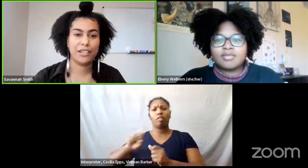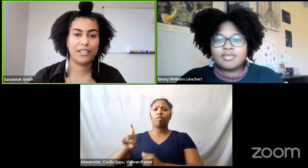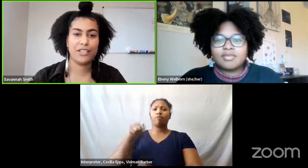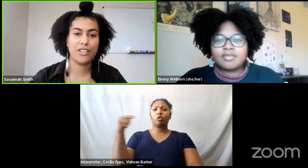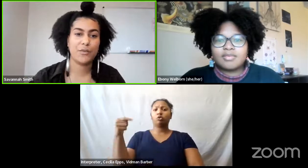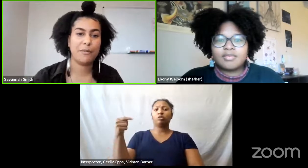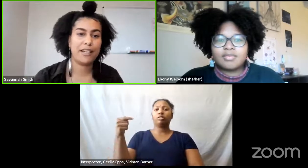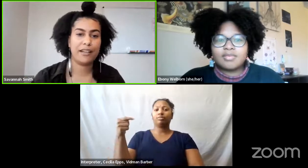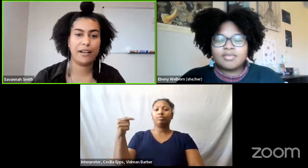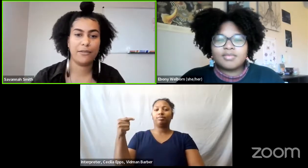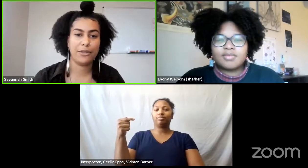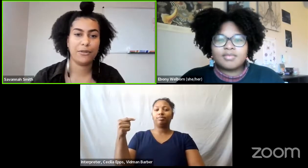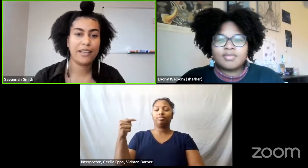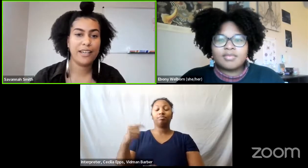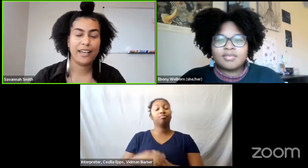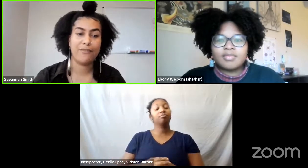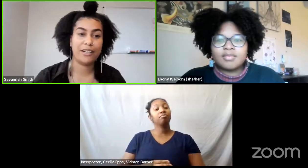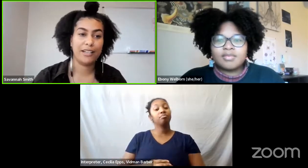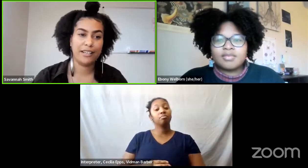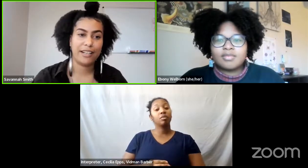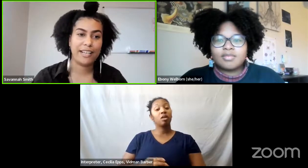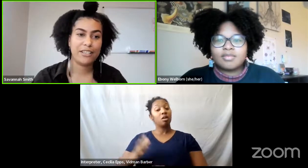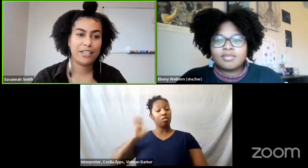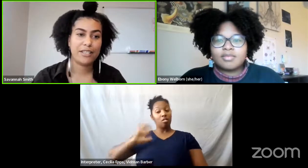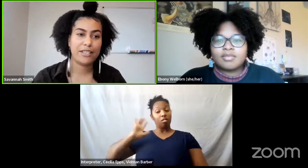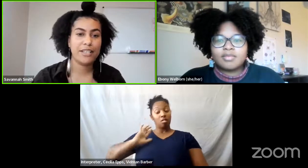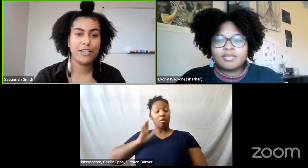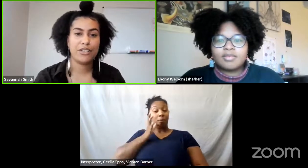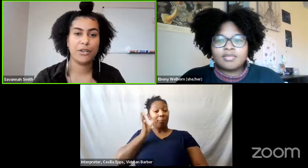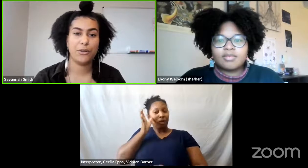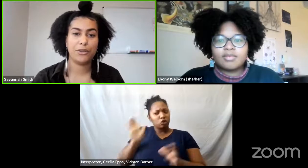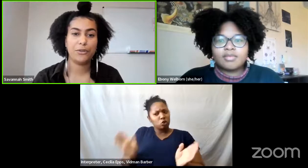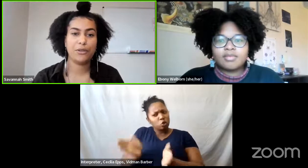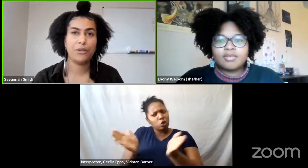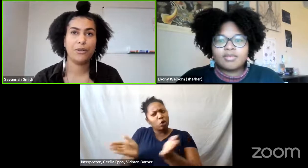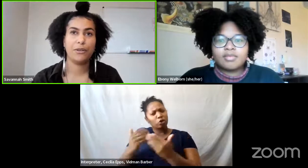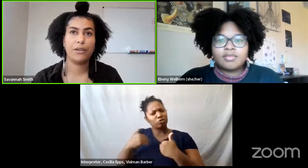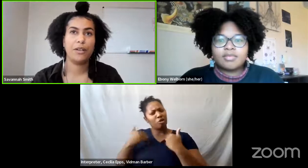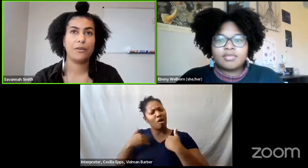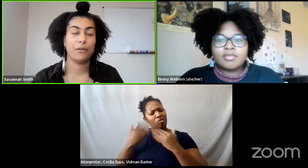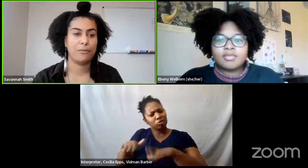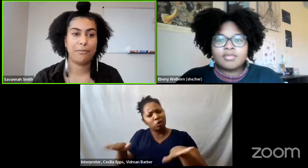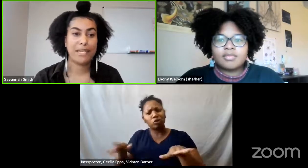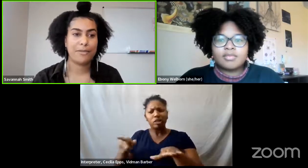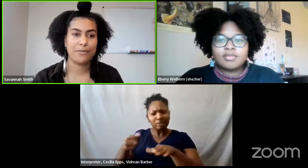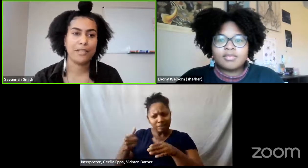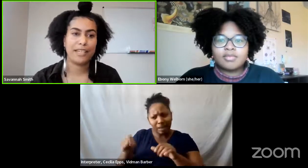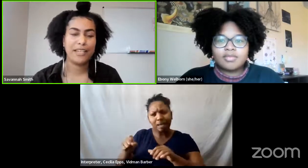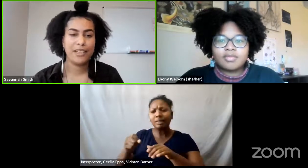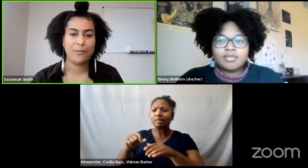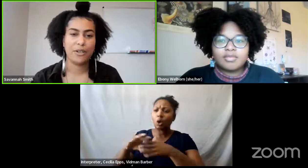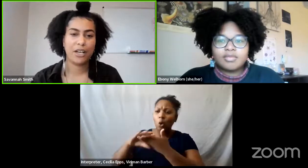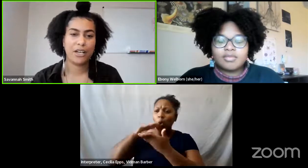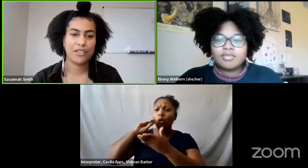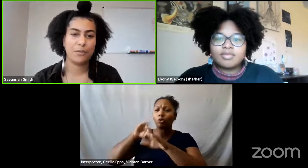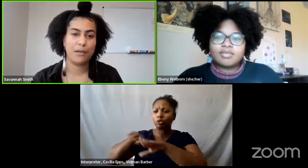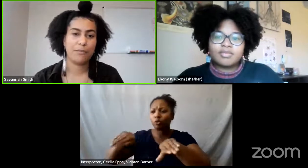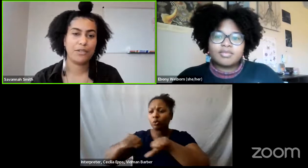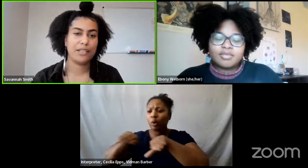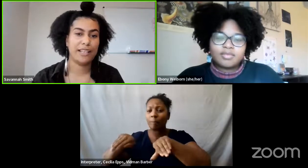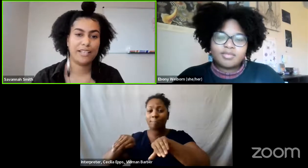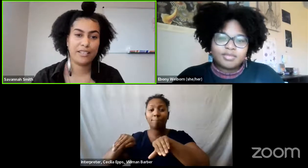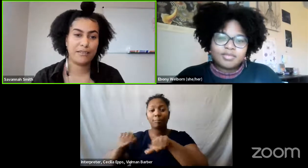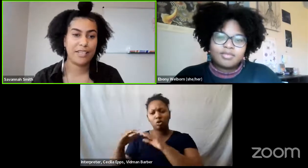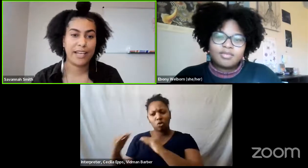Parents even encouraged swimming of youth at very young ages. So youth, or babies really, were taught to